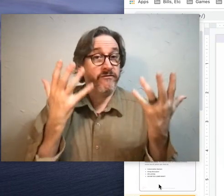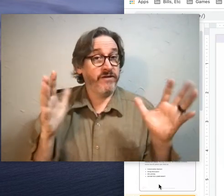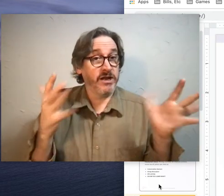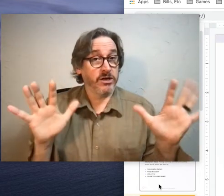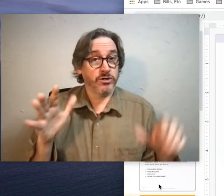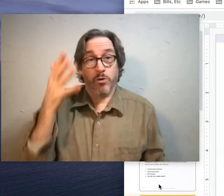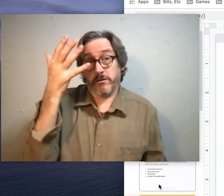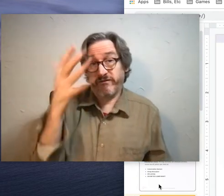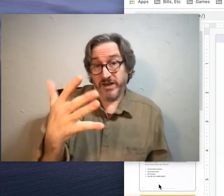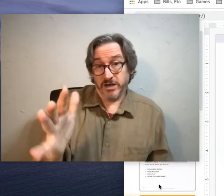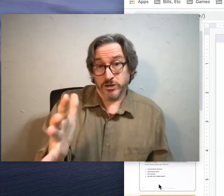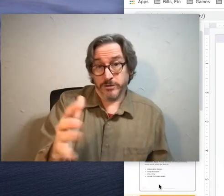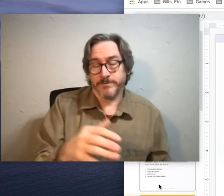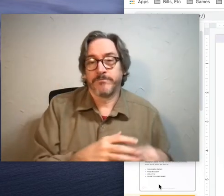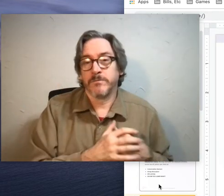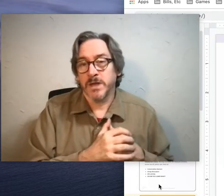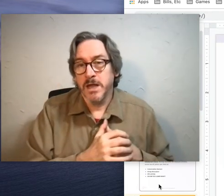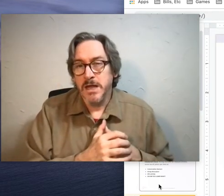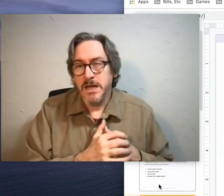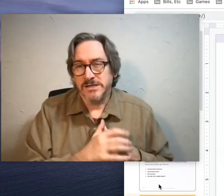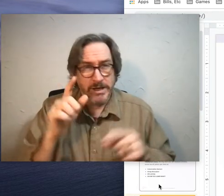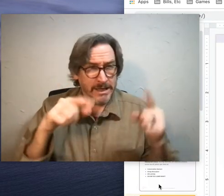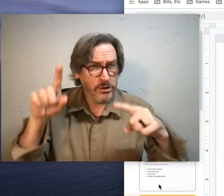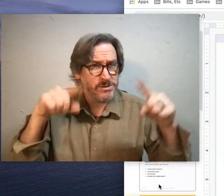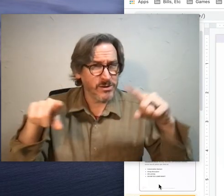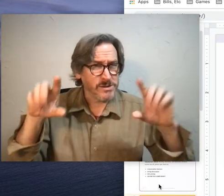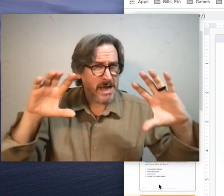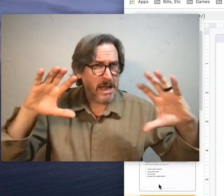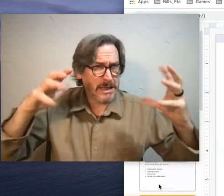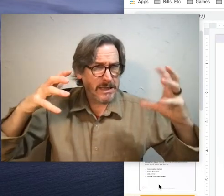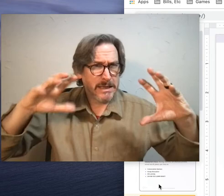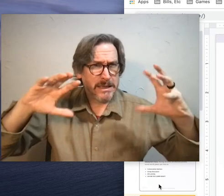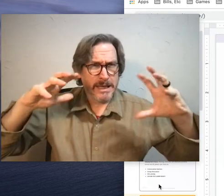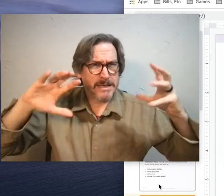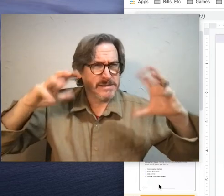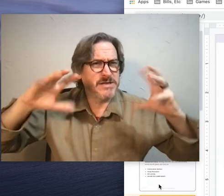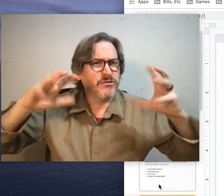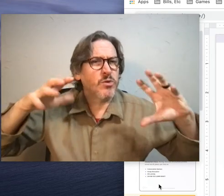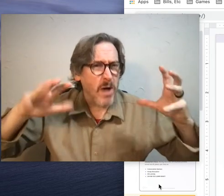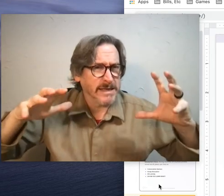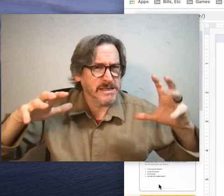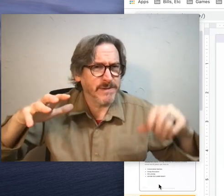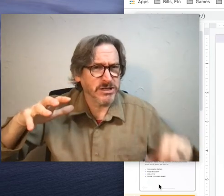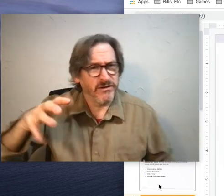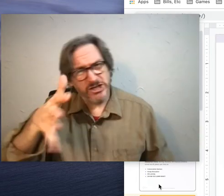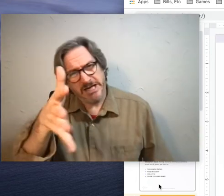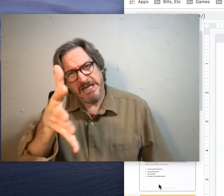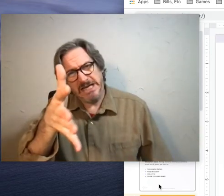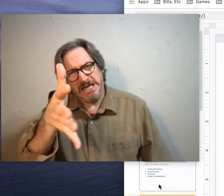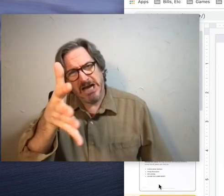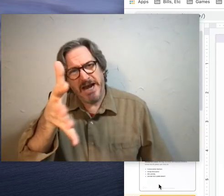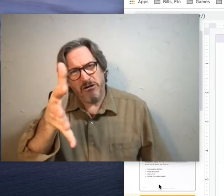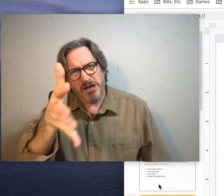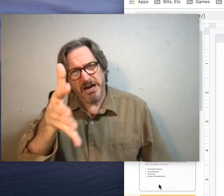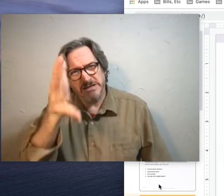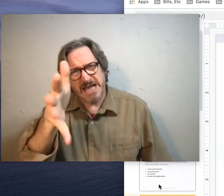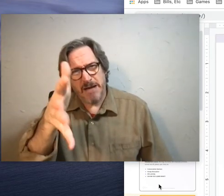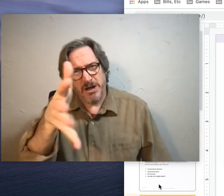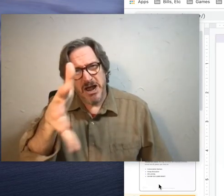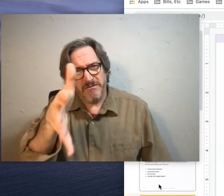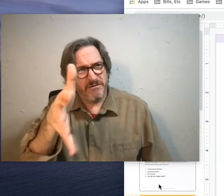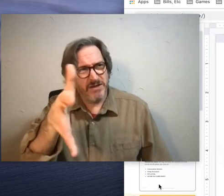and finish or finish. So he'll use those in some different ways, especially finish, like cut it